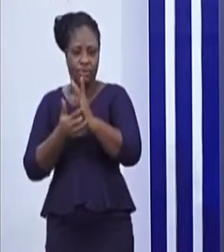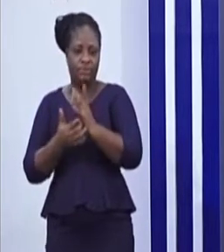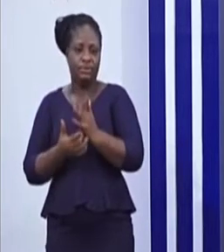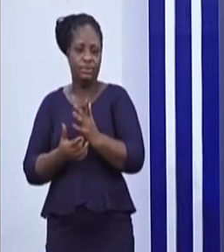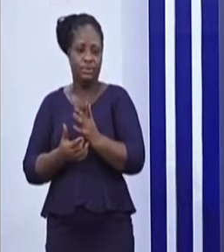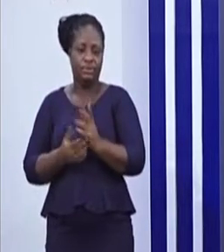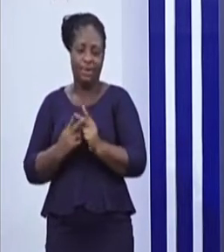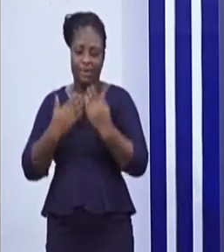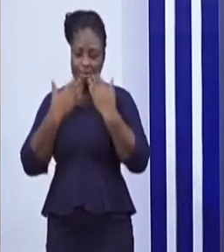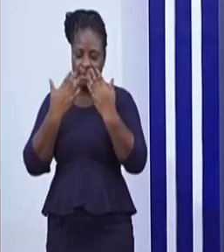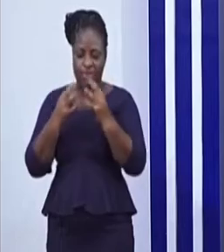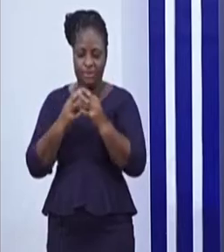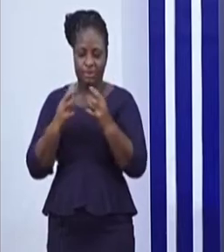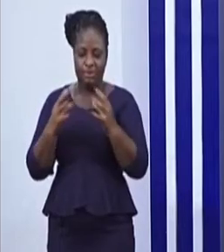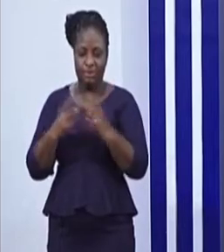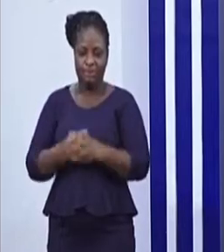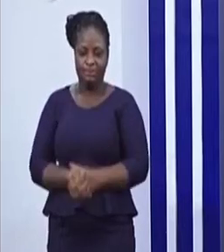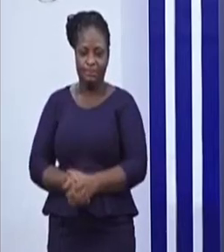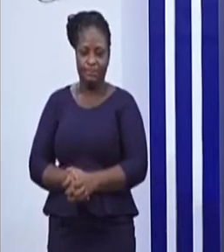samples. Thank you very much.